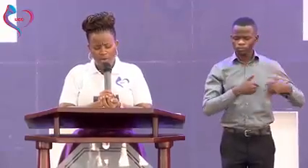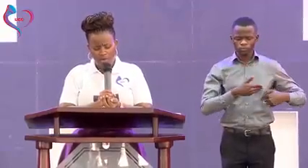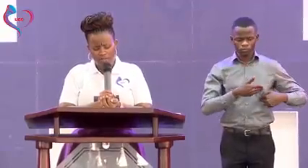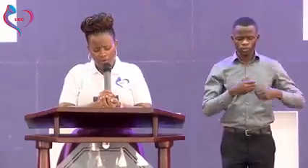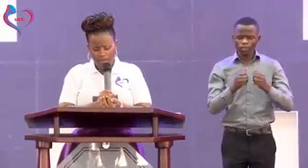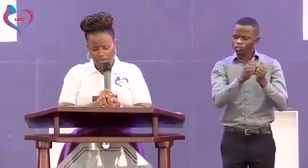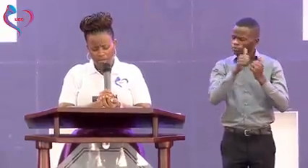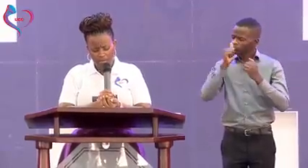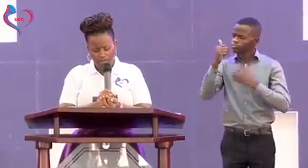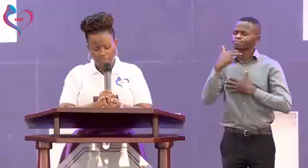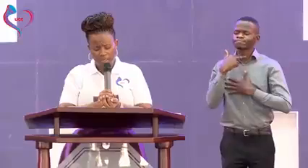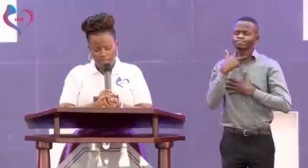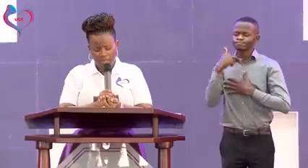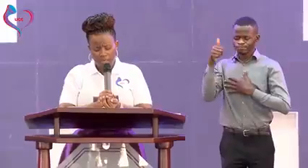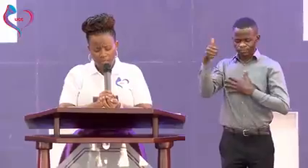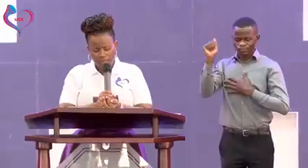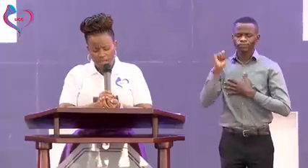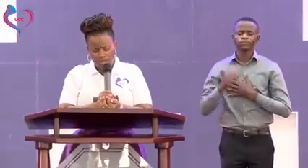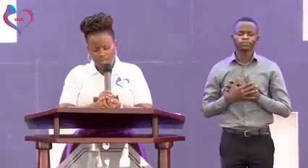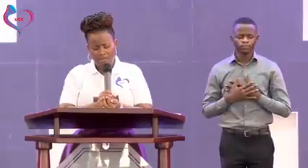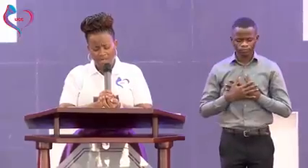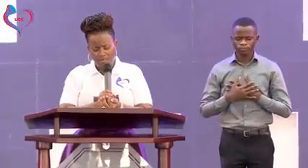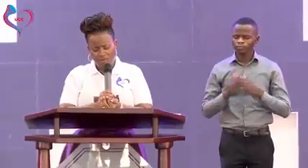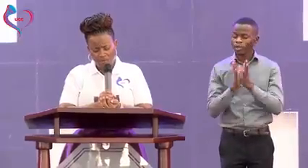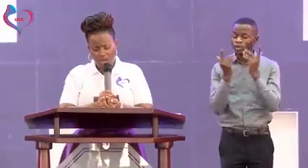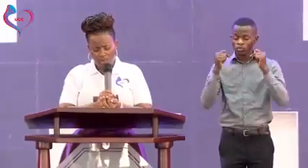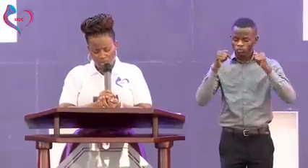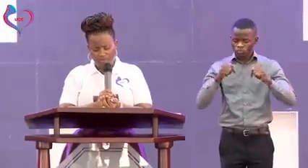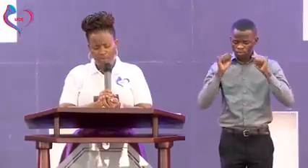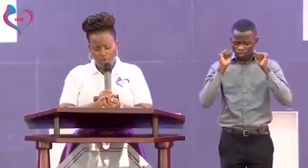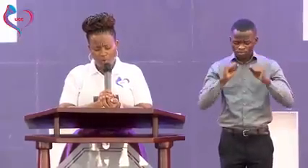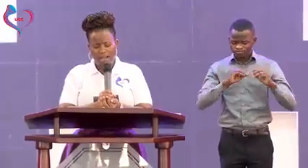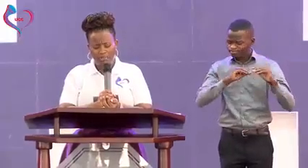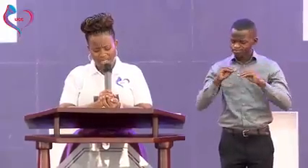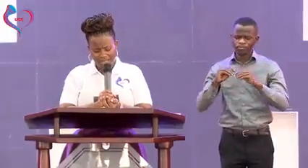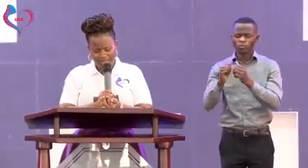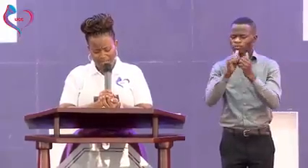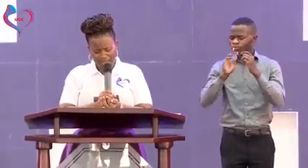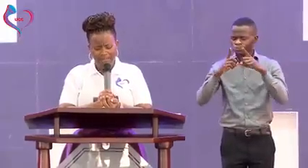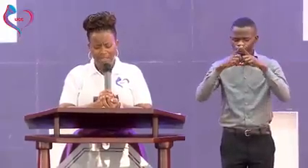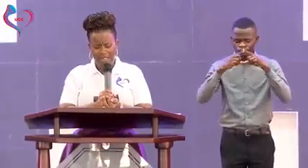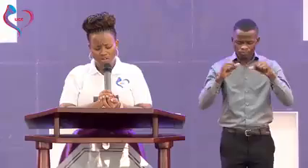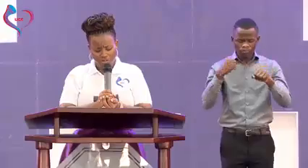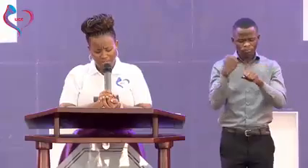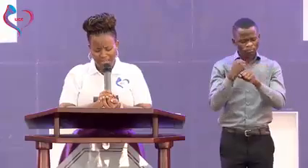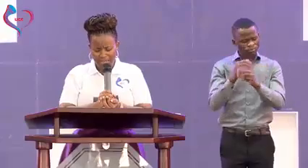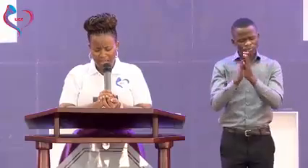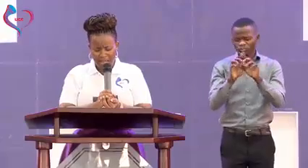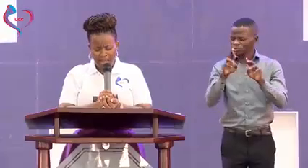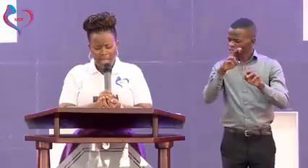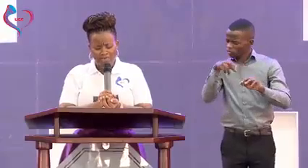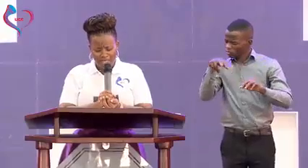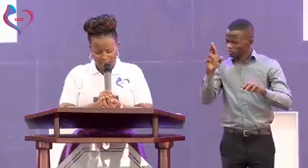ya fe. With your own voice. That today we may move out with your word being edified and